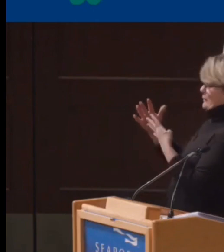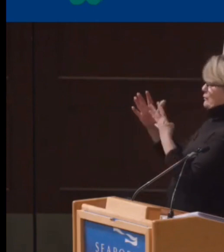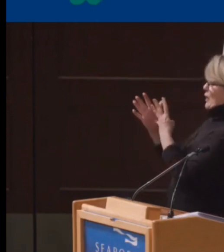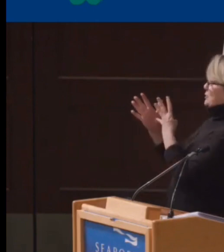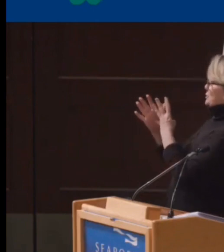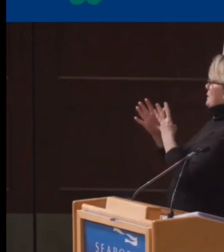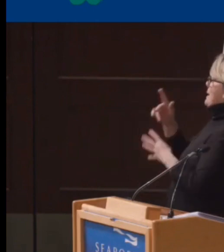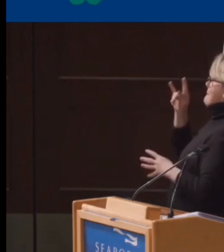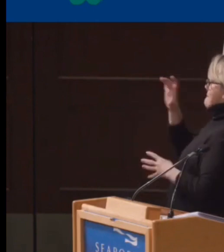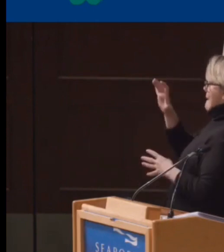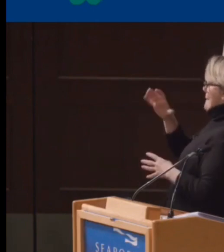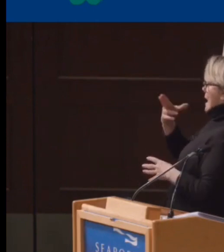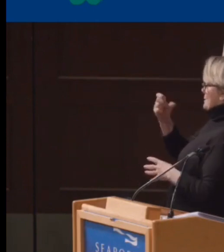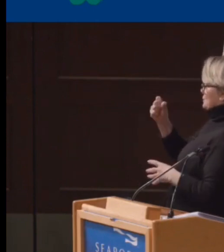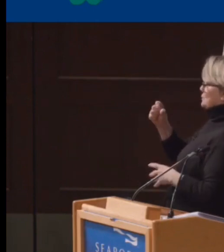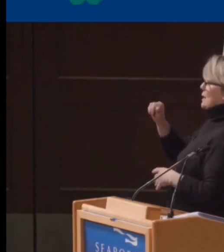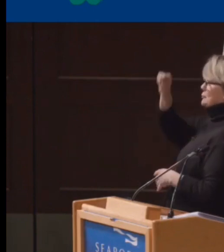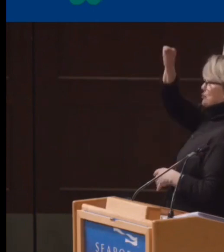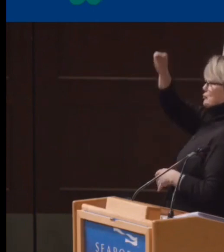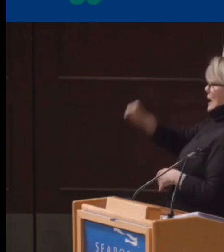A's.